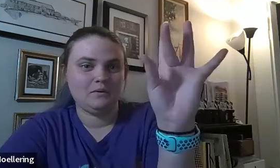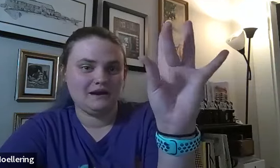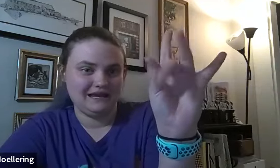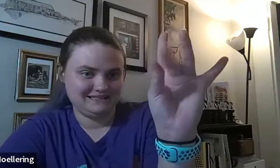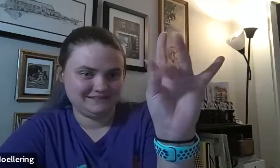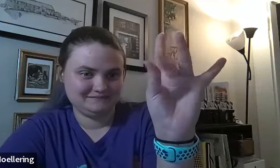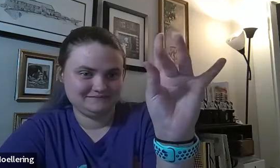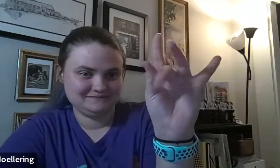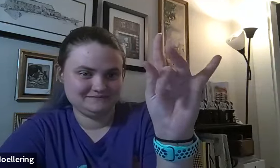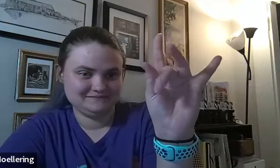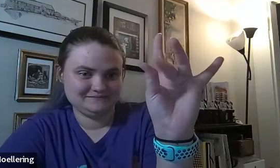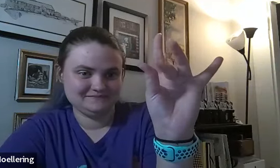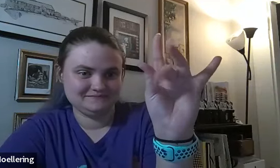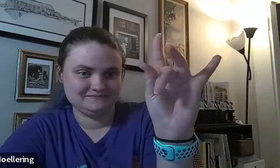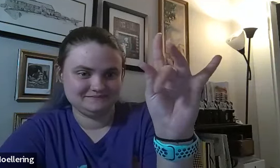or 18.